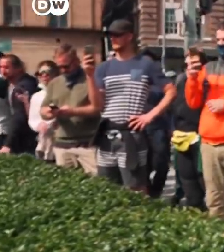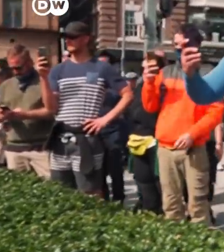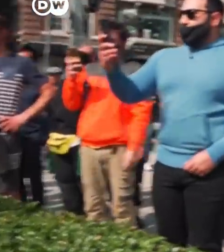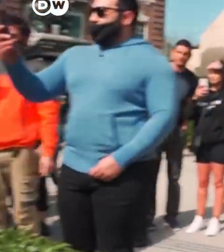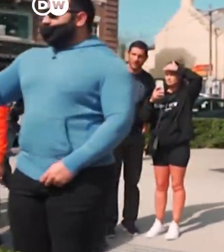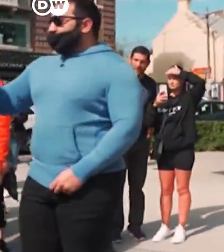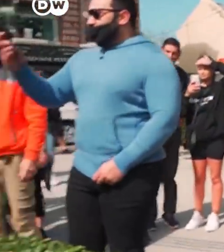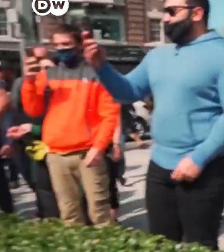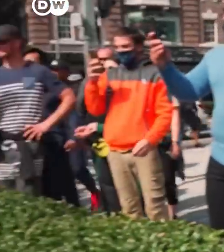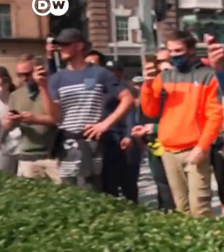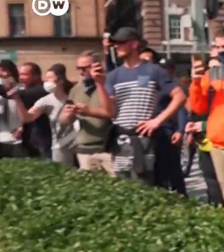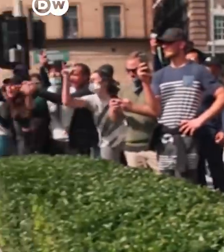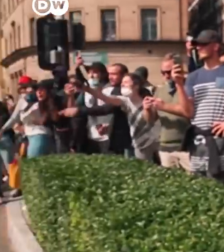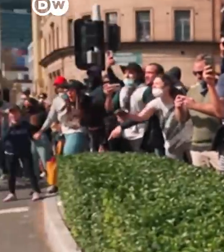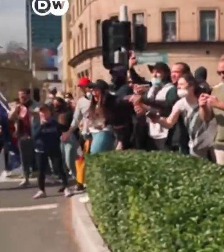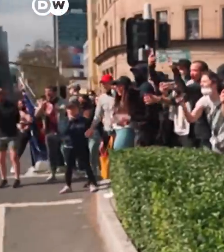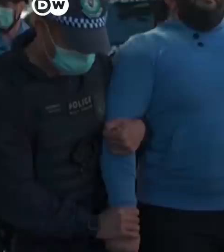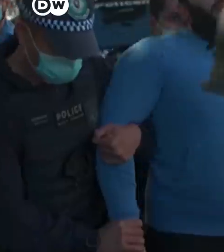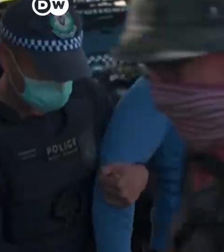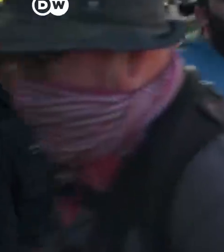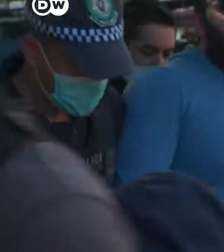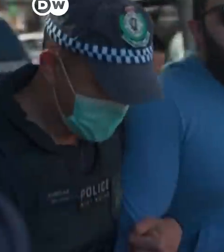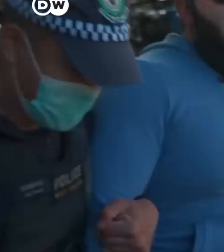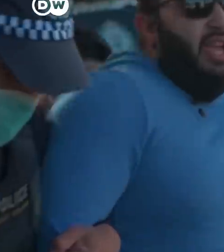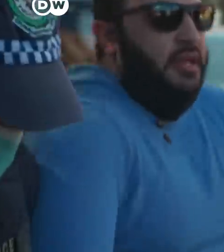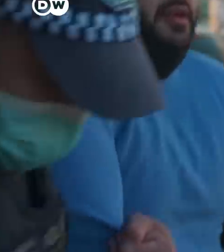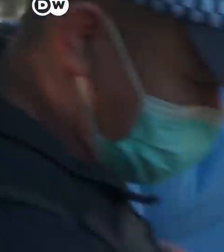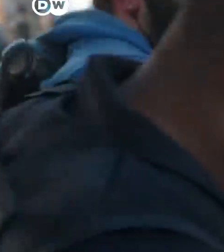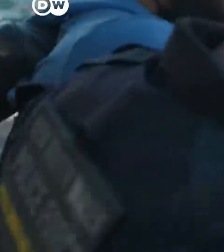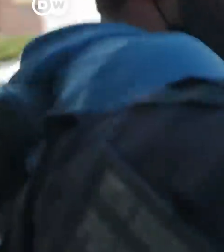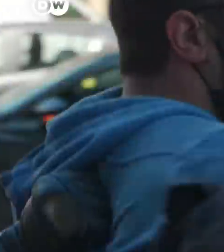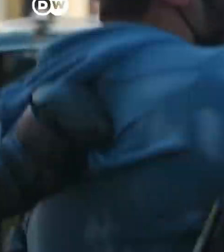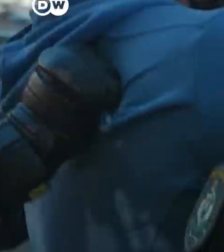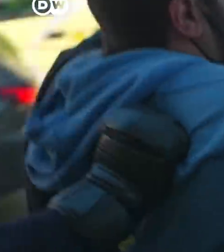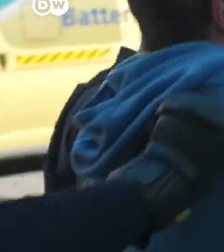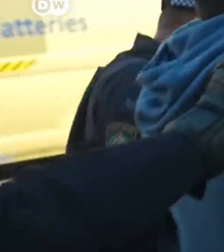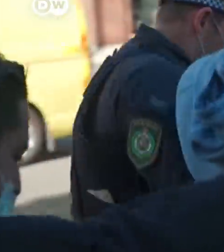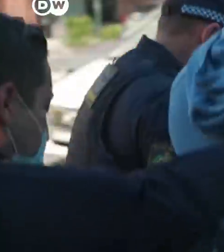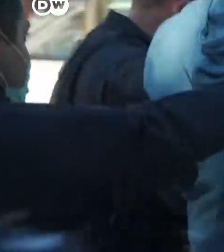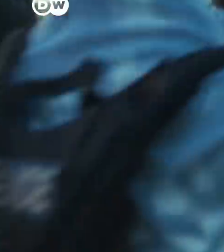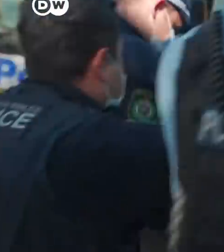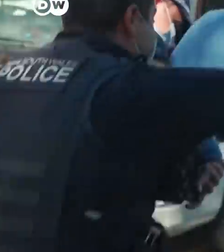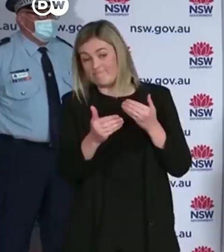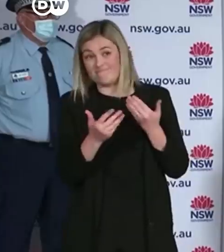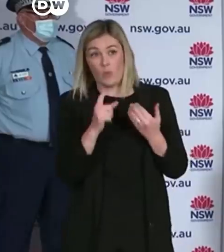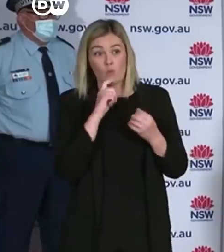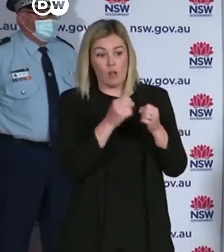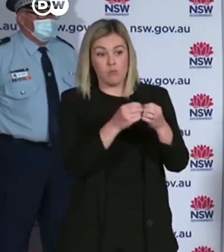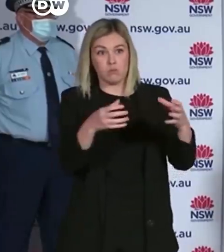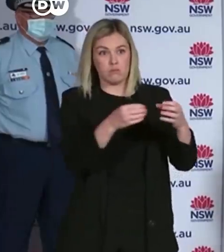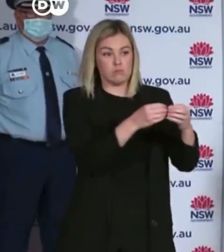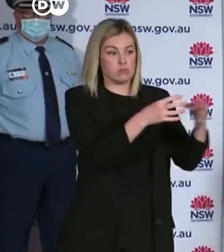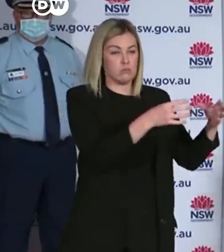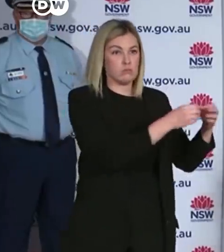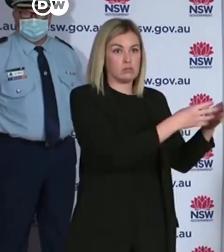coronavirus cases are being recorded there. The health minister issued a stern warning. Keep walking. There is